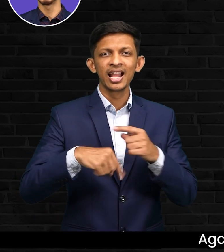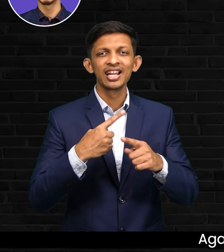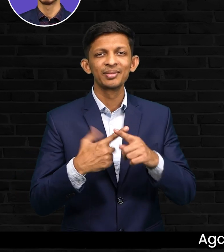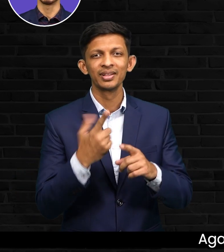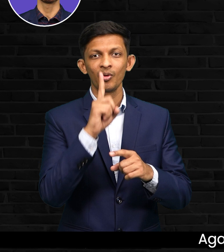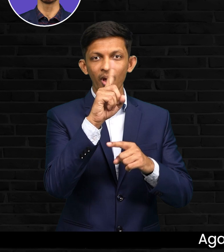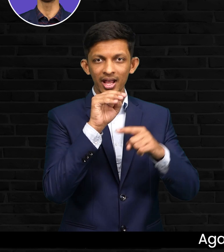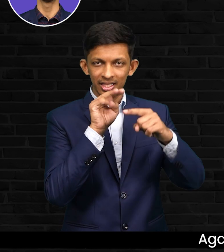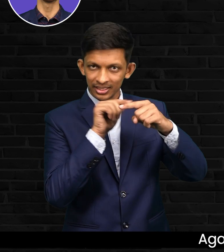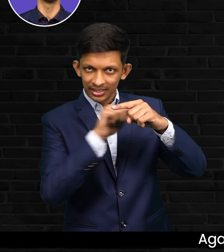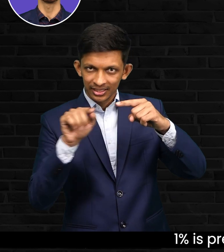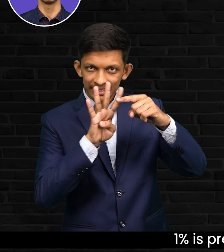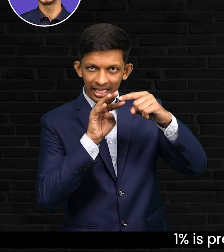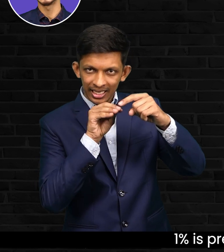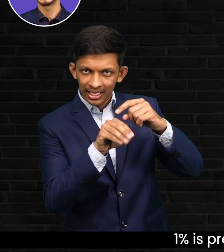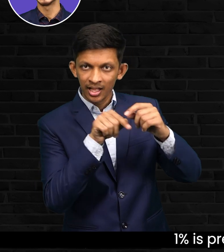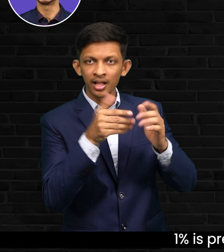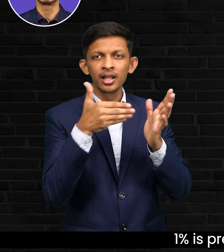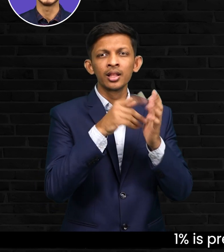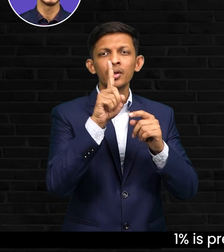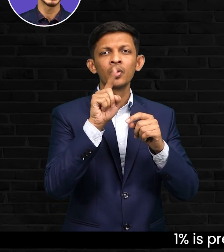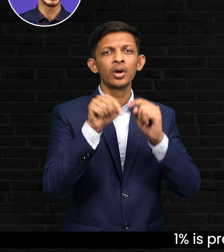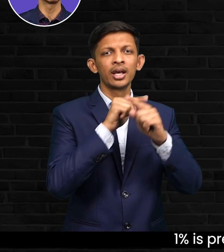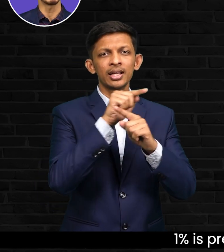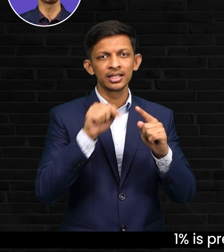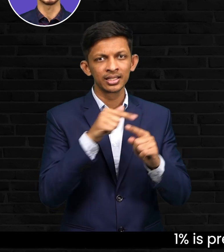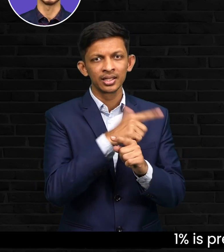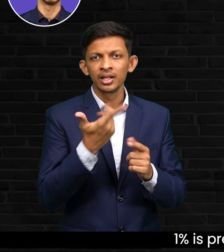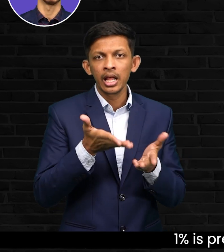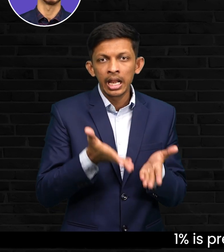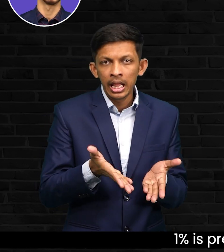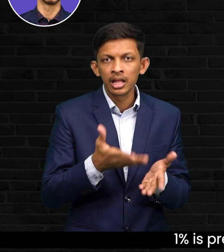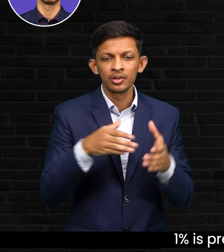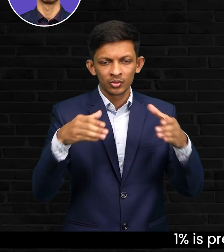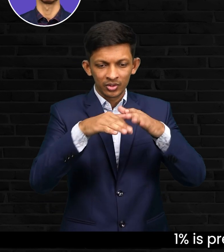Again, about 1/4 of this 1% is present as groundwater.